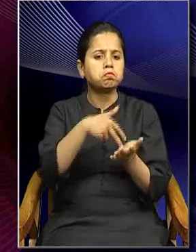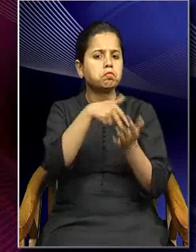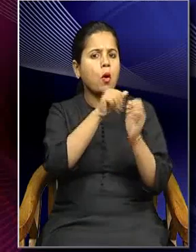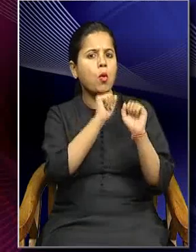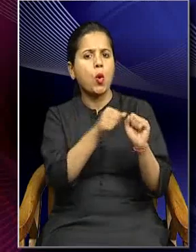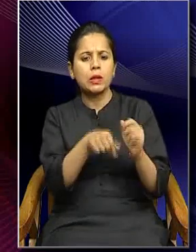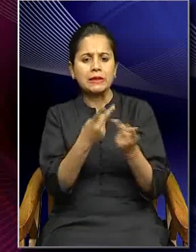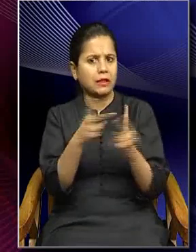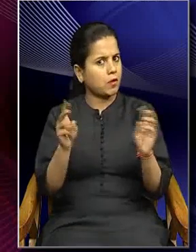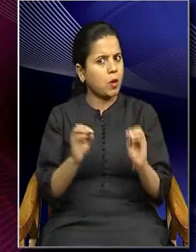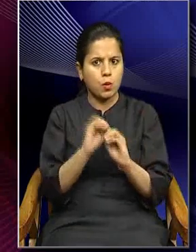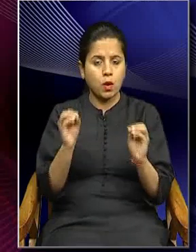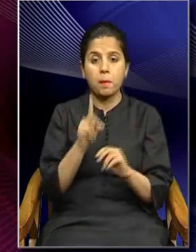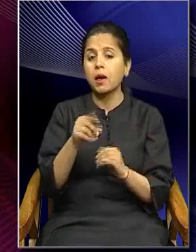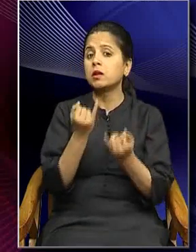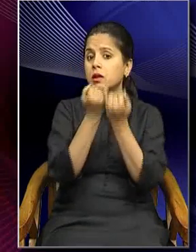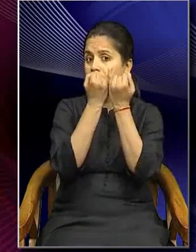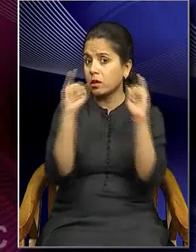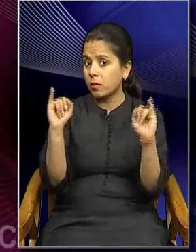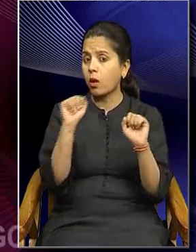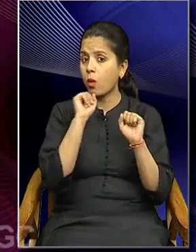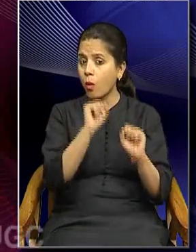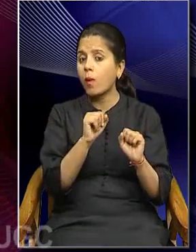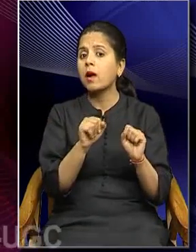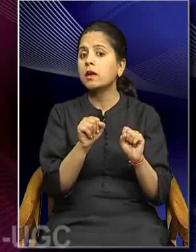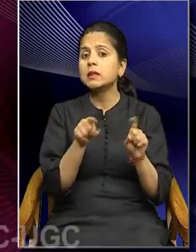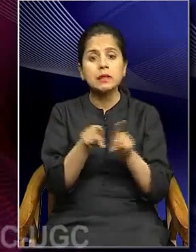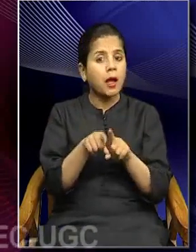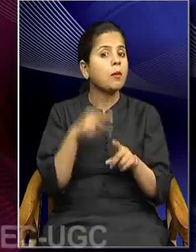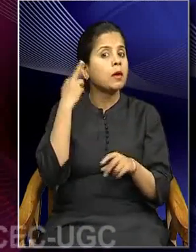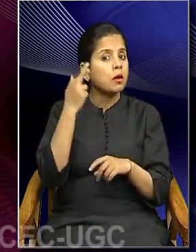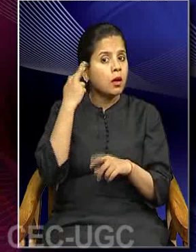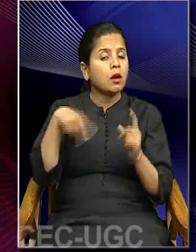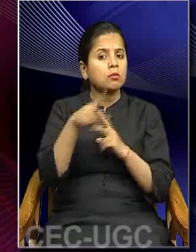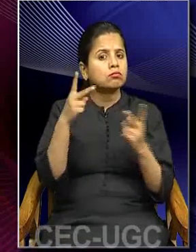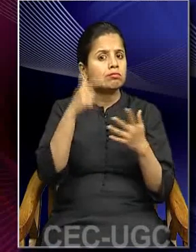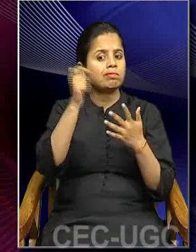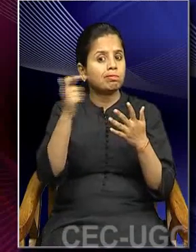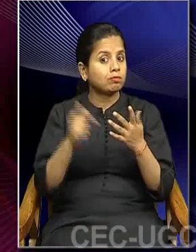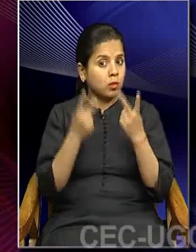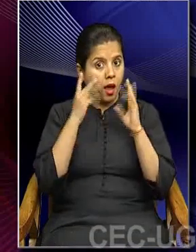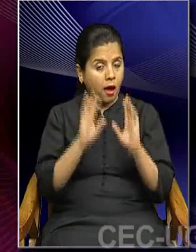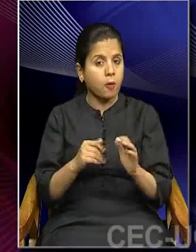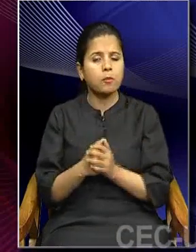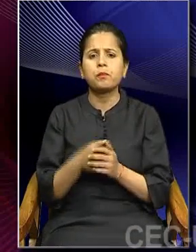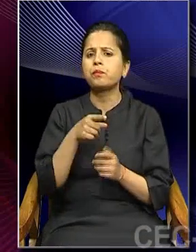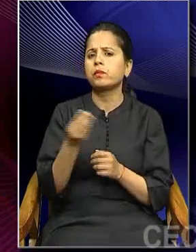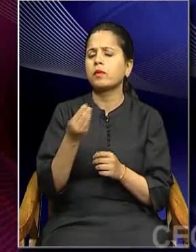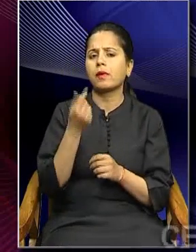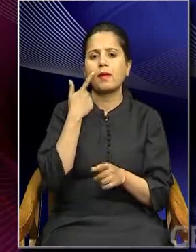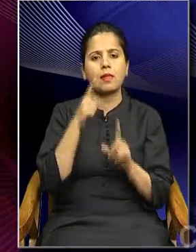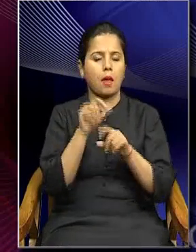but also independent of that of the particulars themselves. There is an